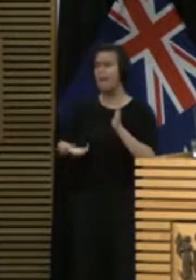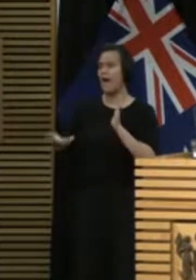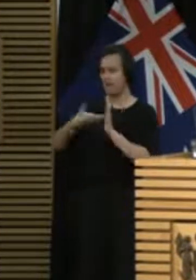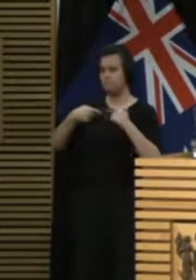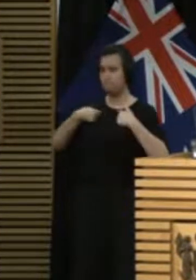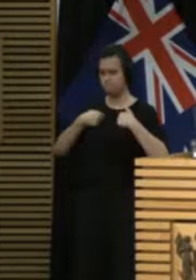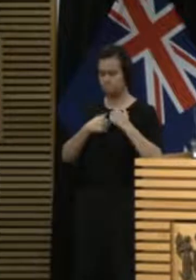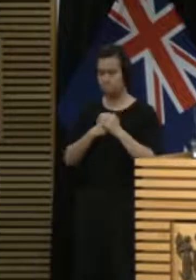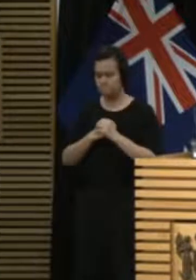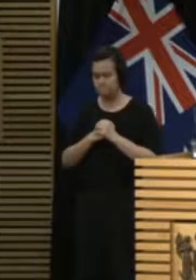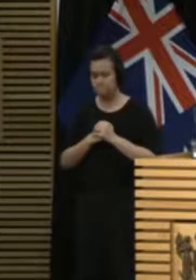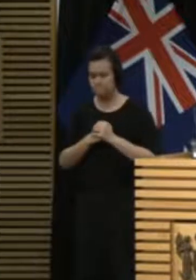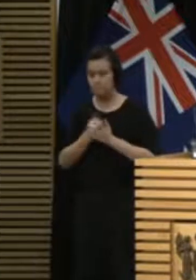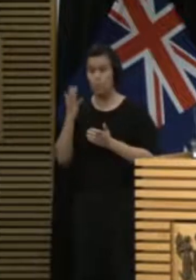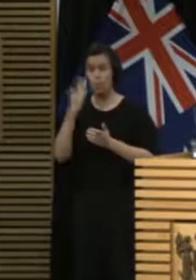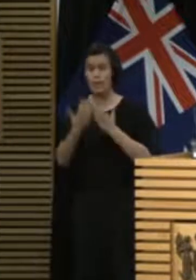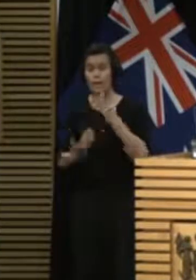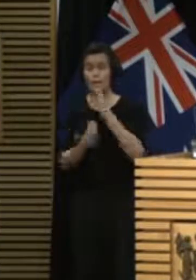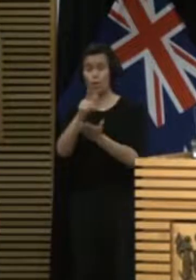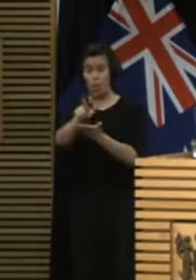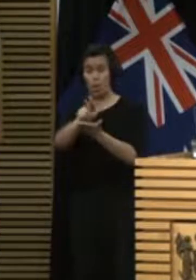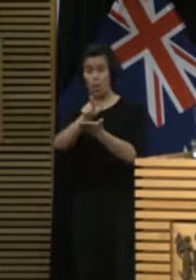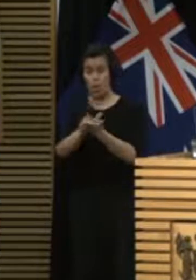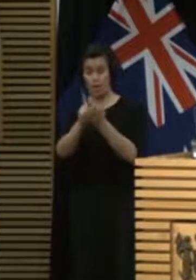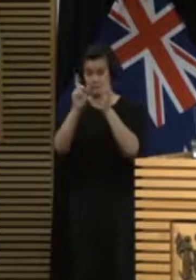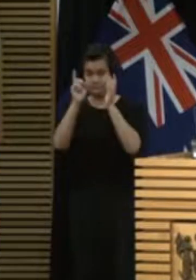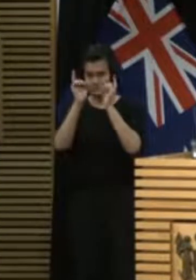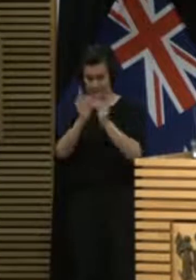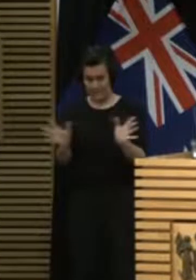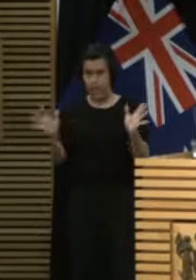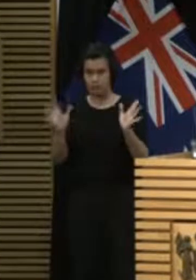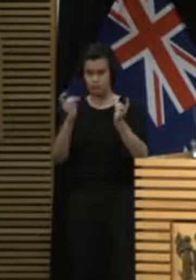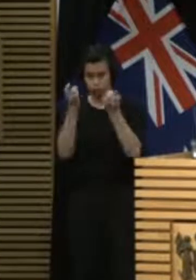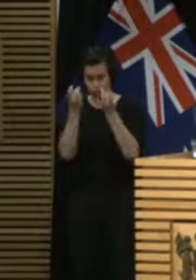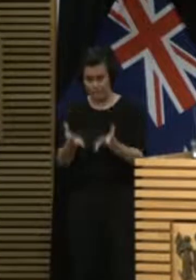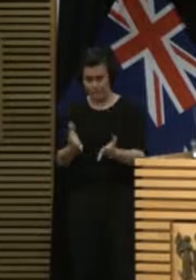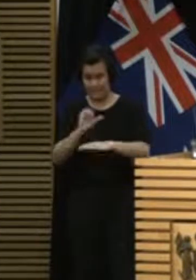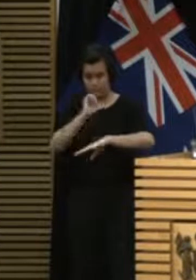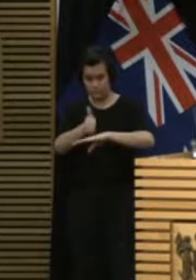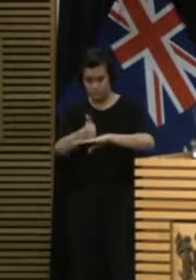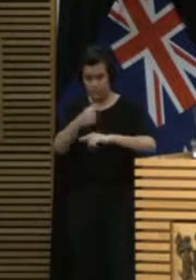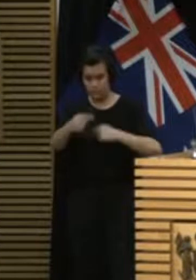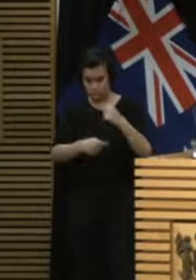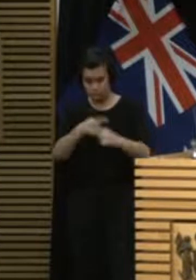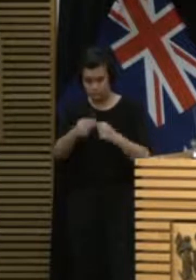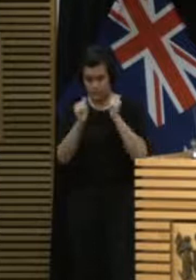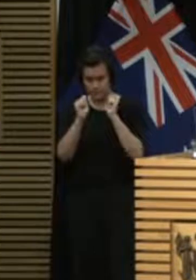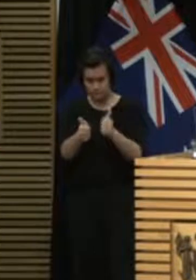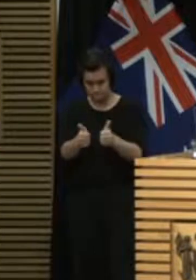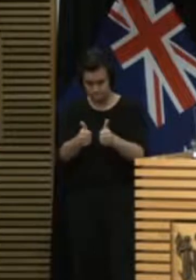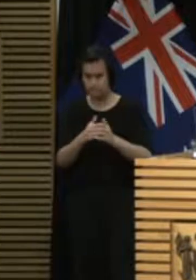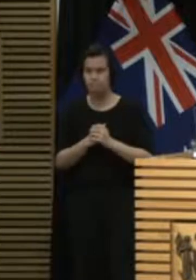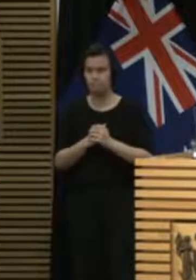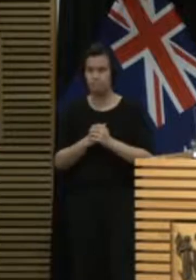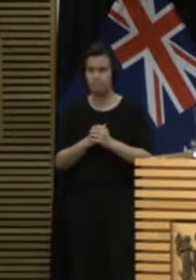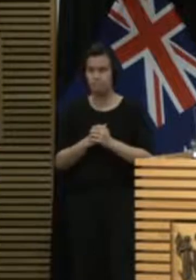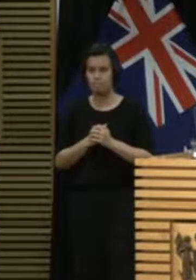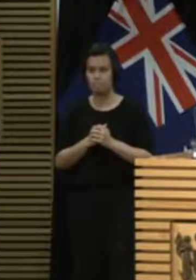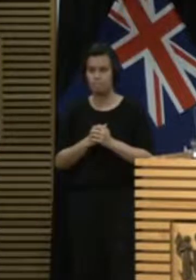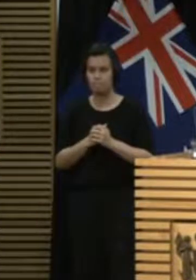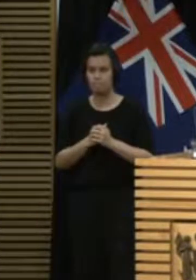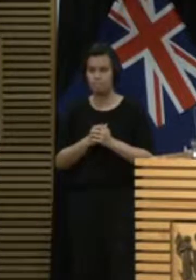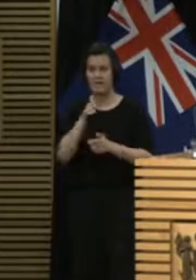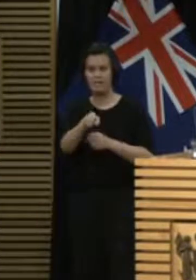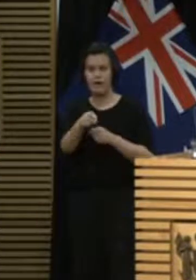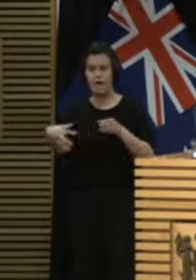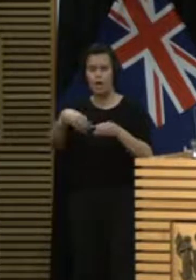work, when the new legislation comes into effect, whether we are talking about mandates which apply to workplaces with COVID